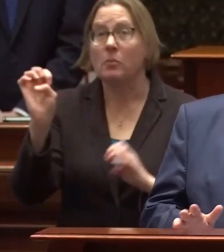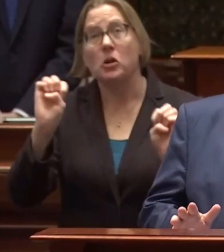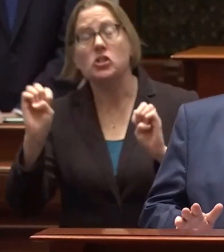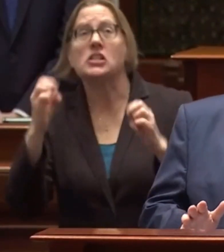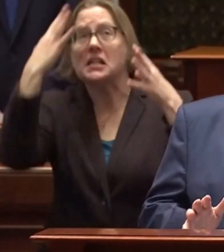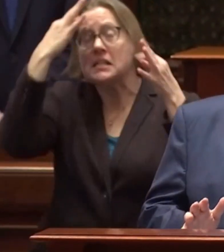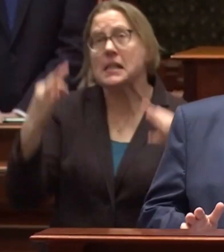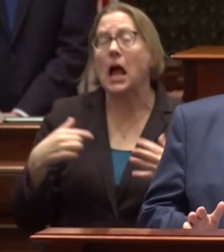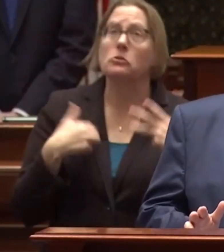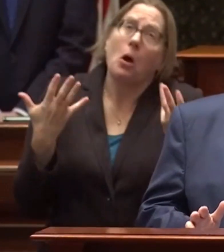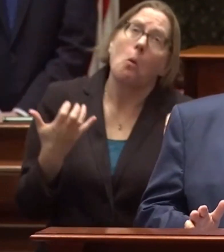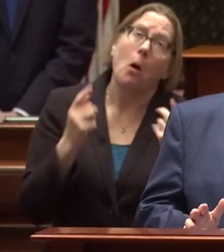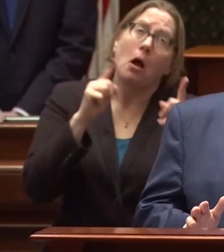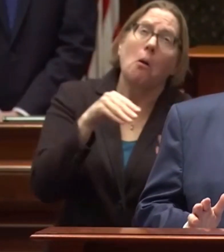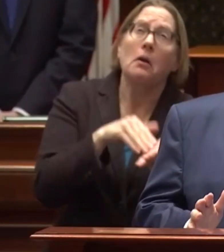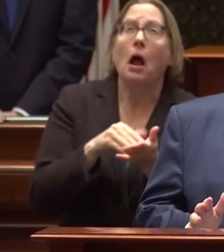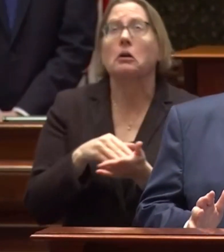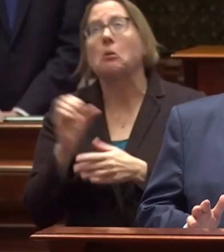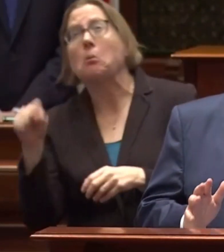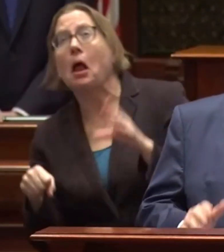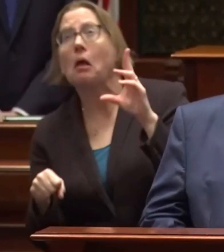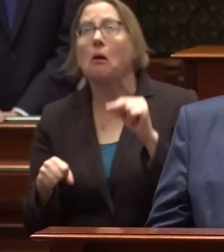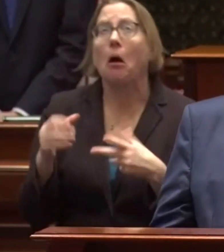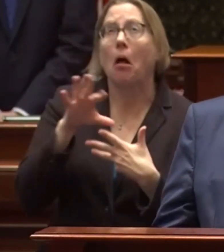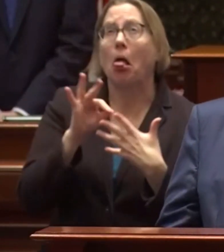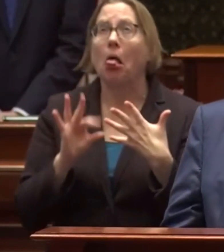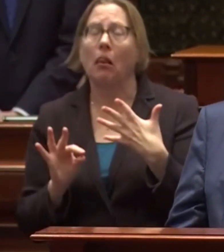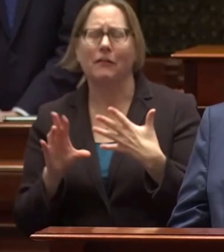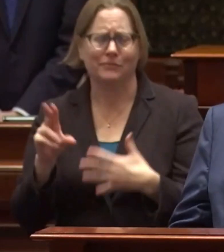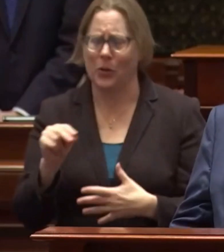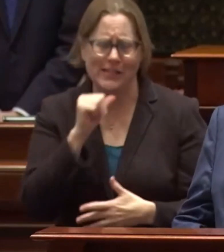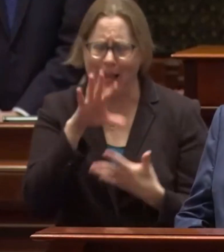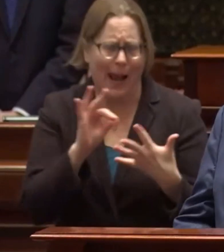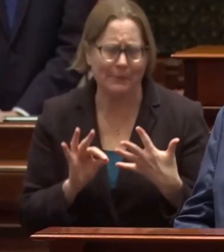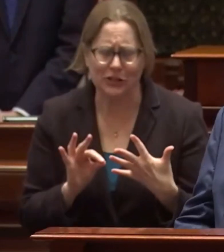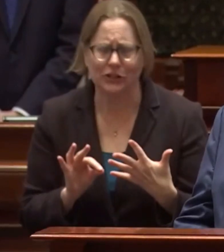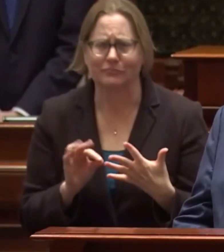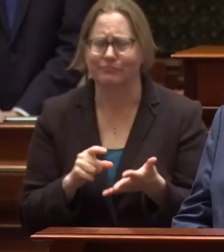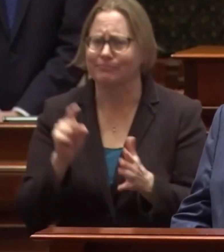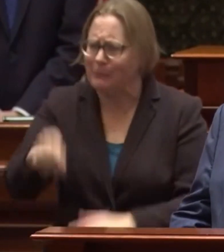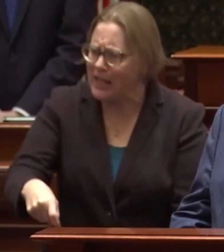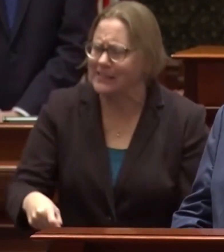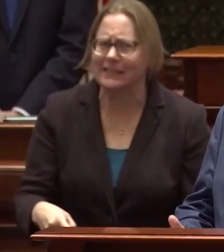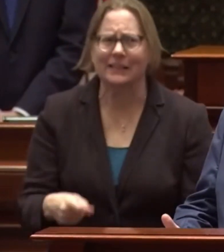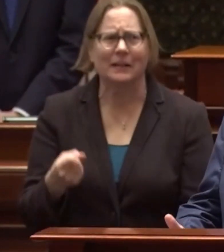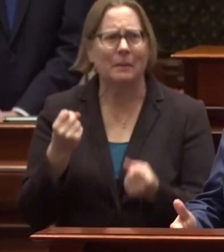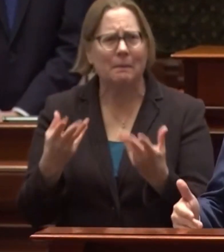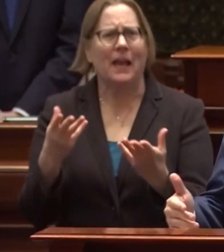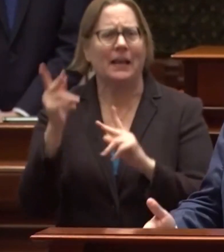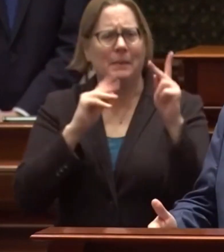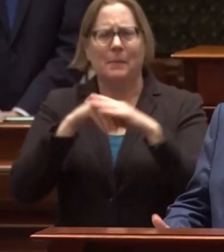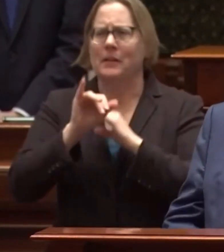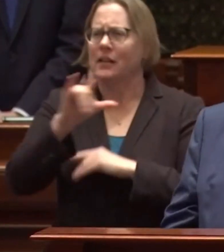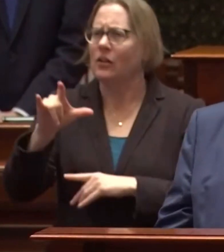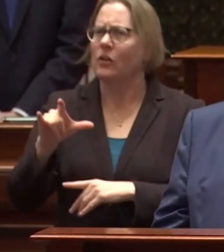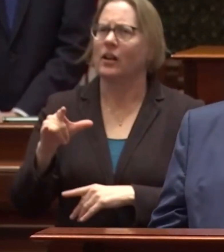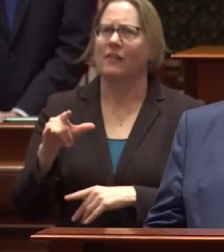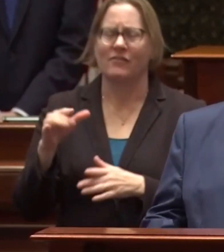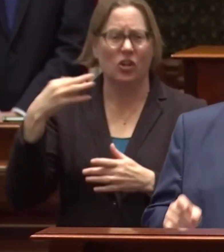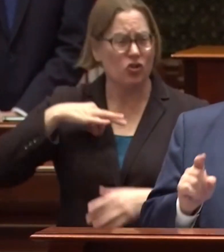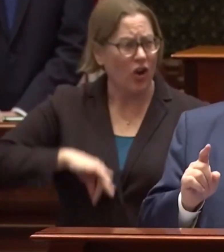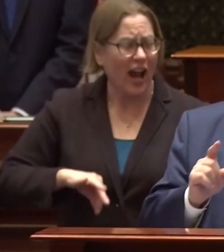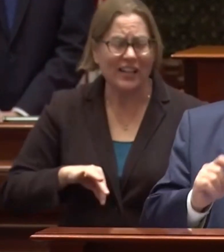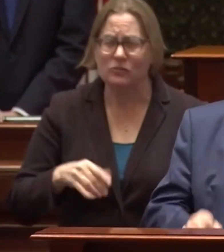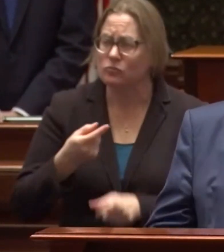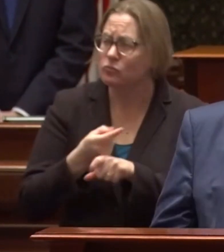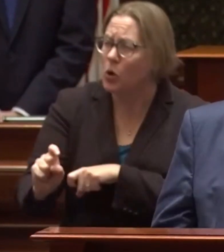an optional expense, but too many Illinoisans have had their credit ruined or have been pushed into bankruptcy when